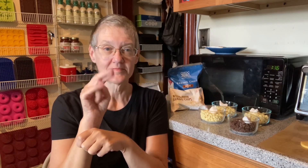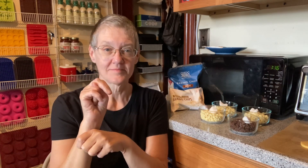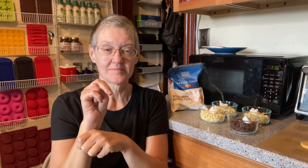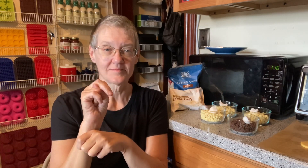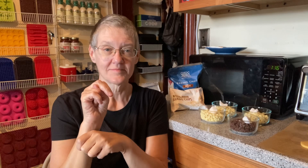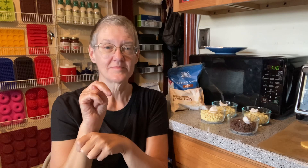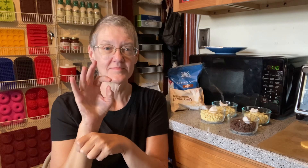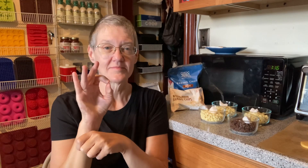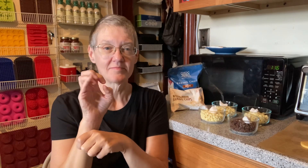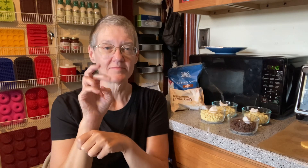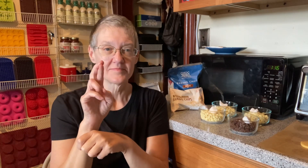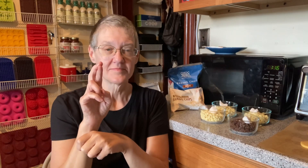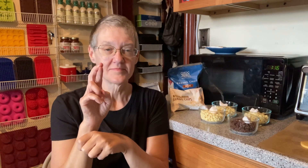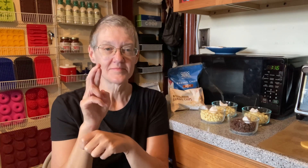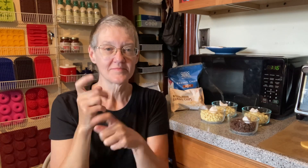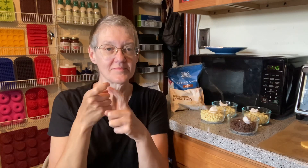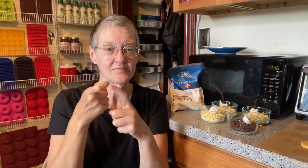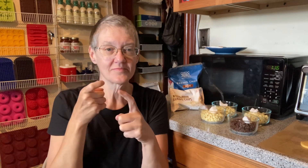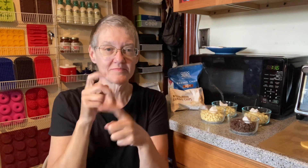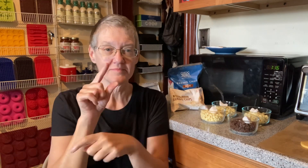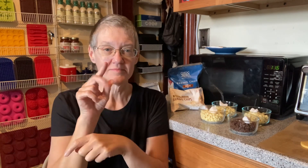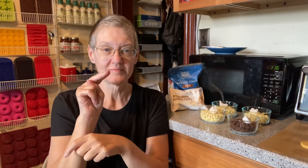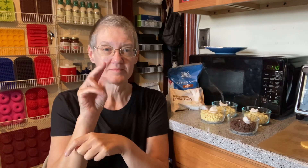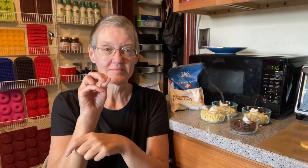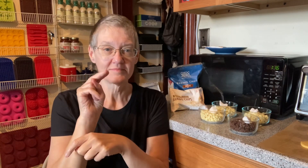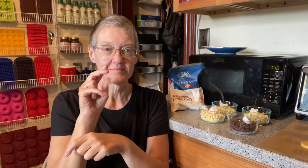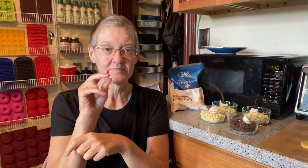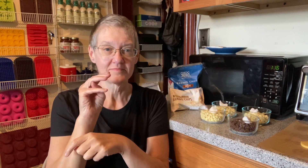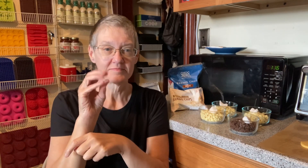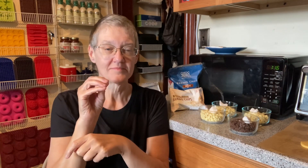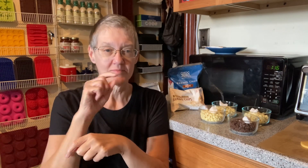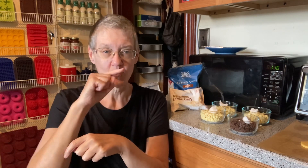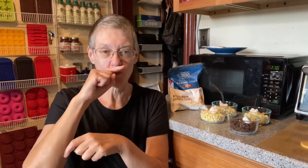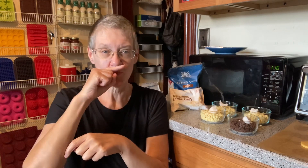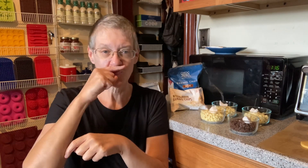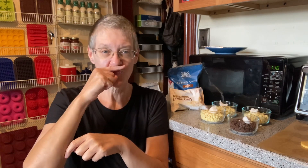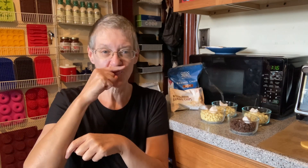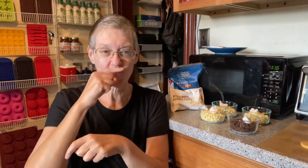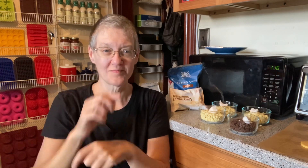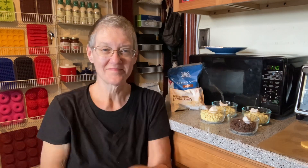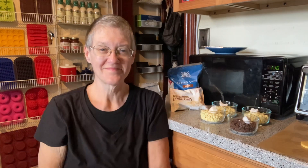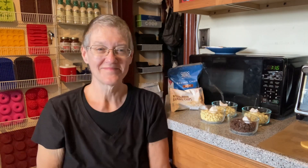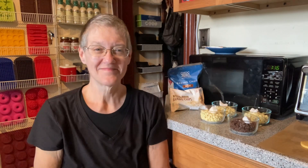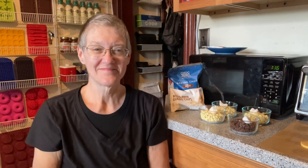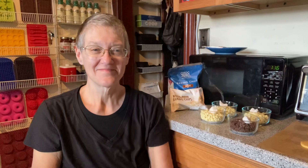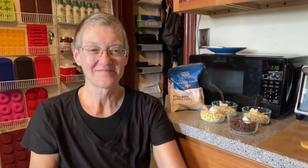dextrin. That's a fiber that's made from non-GMO corn.